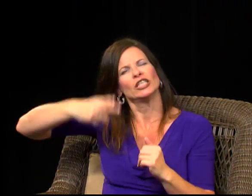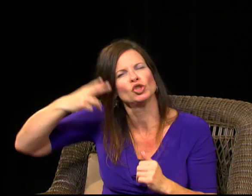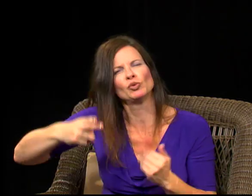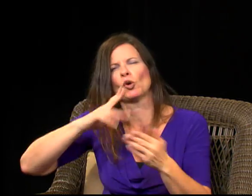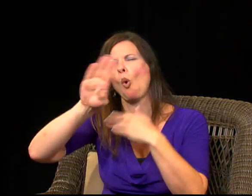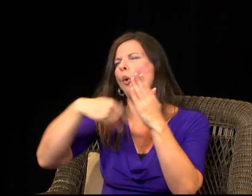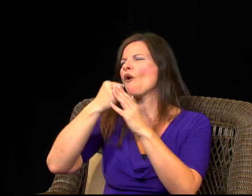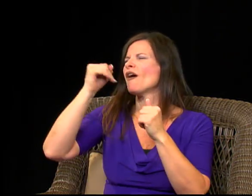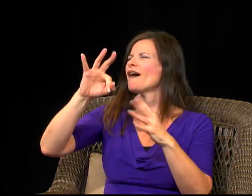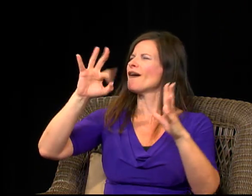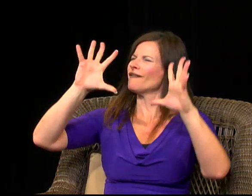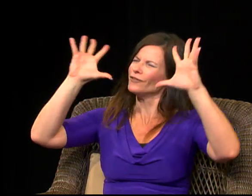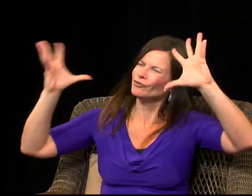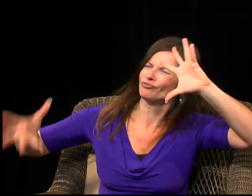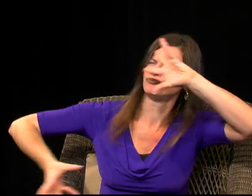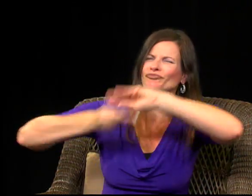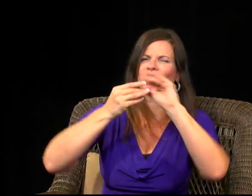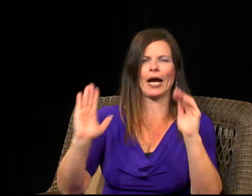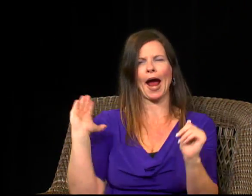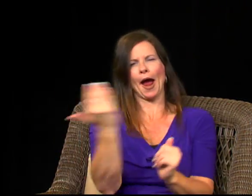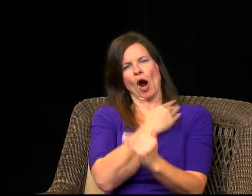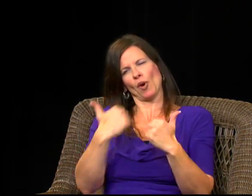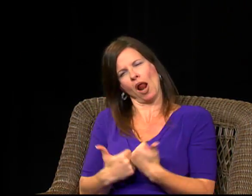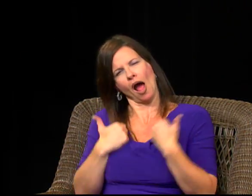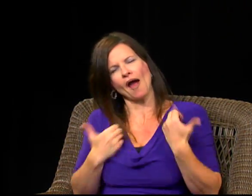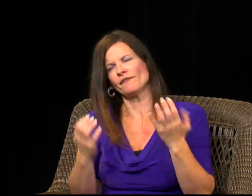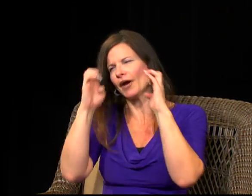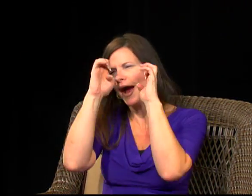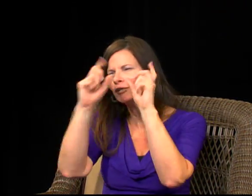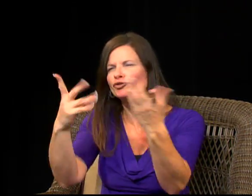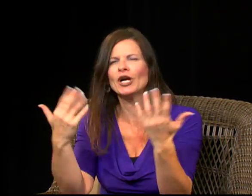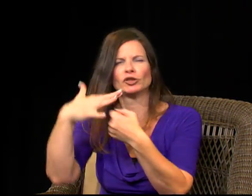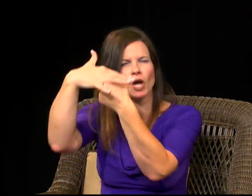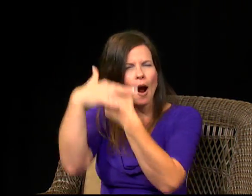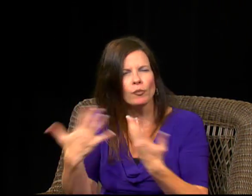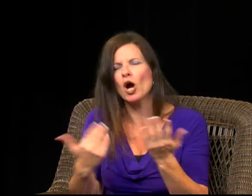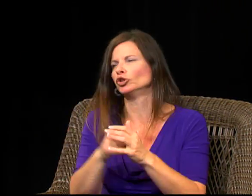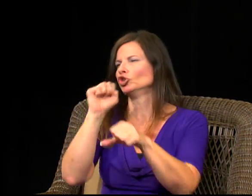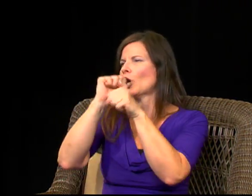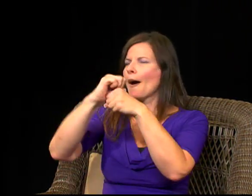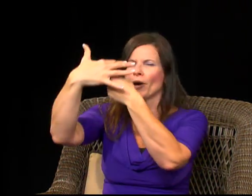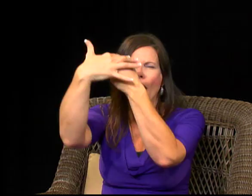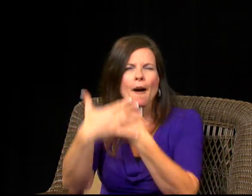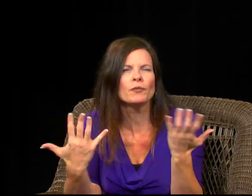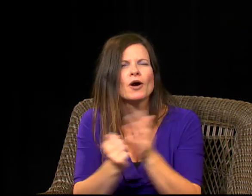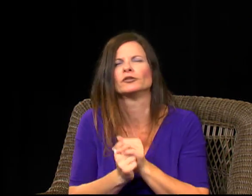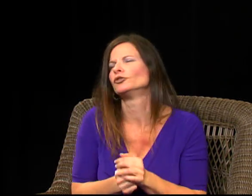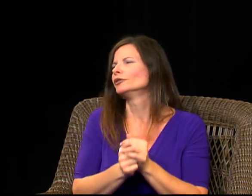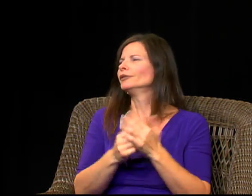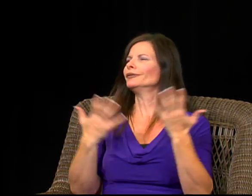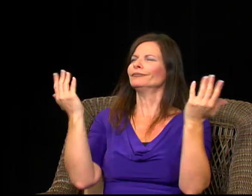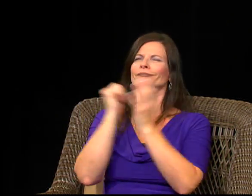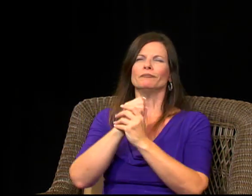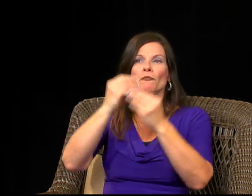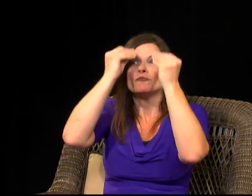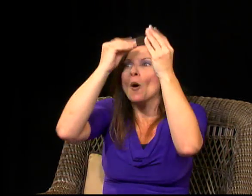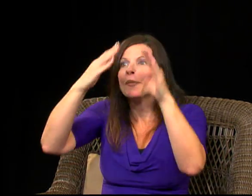and frustrating. And historically, in the deaf community, our lives, our education, the oppression, our work oppression in